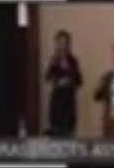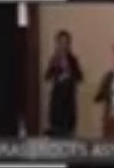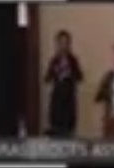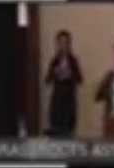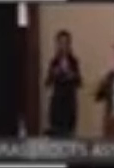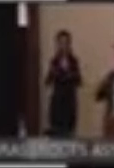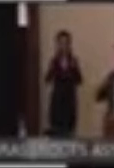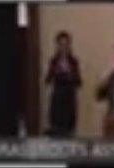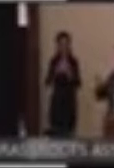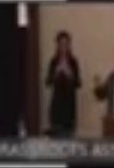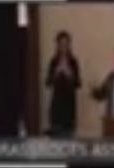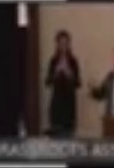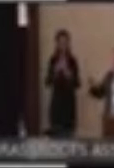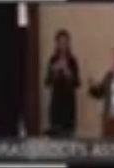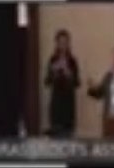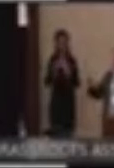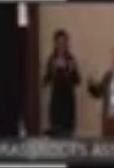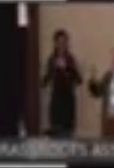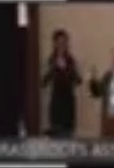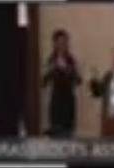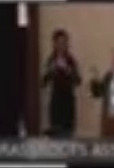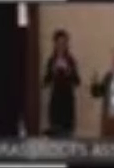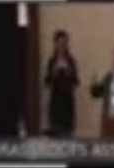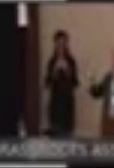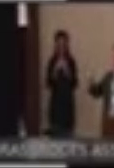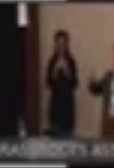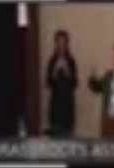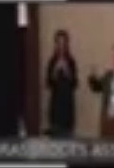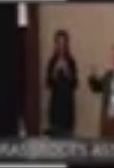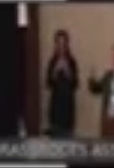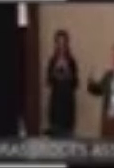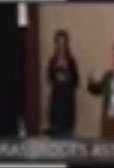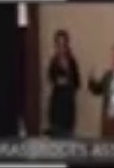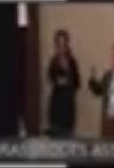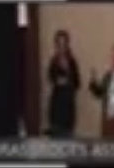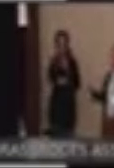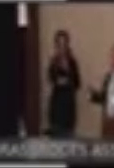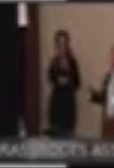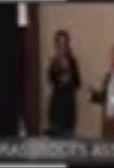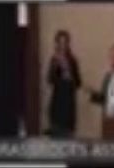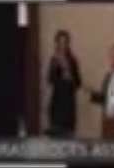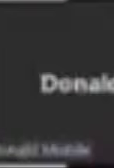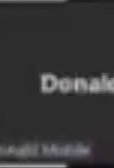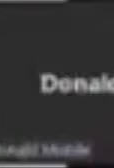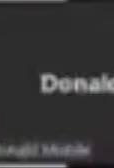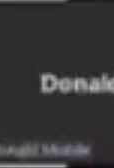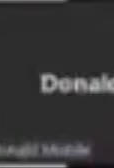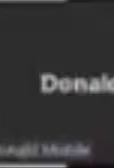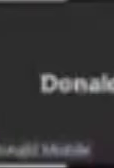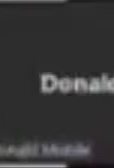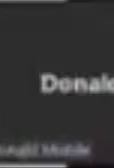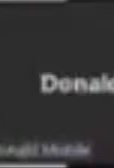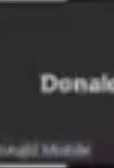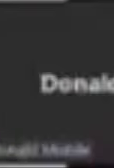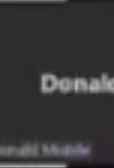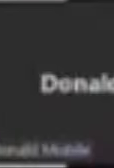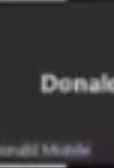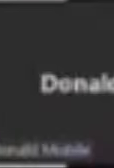Because for us to come up with therapeutics that are sequence or viral specific takes time.